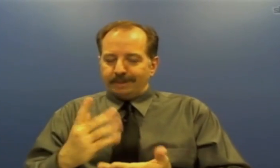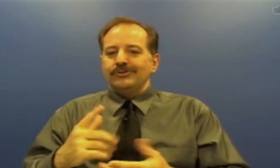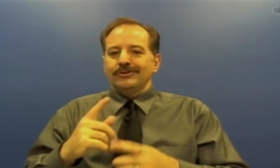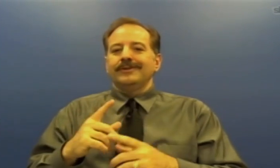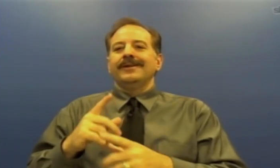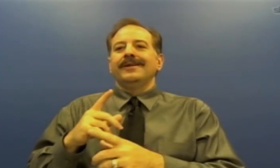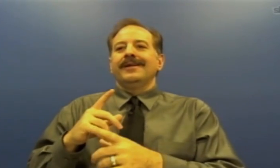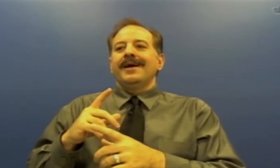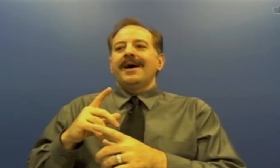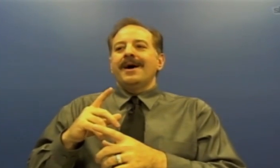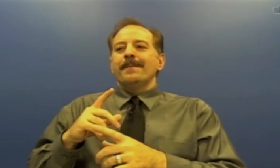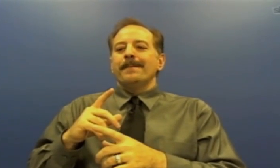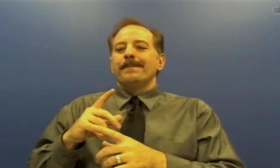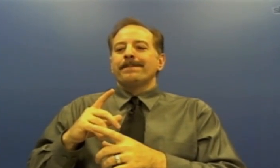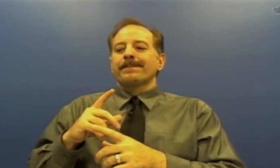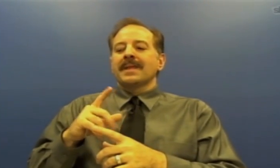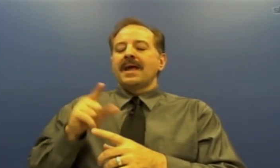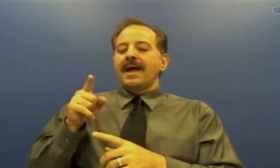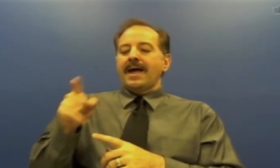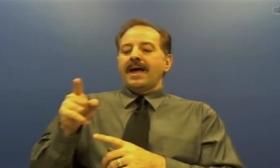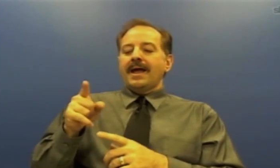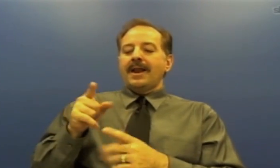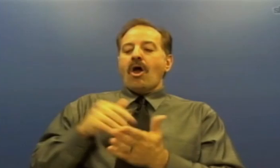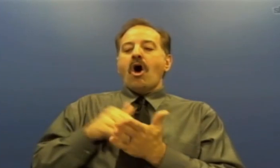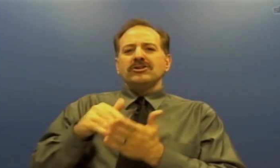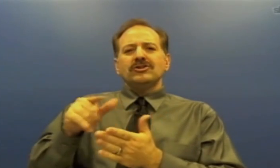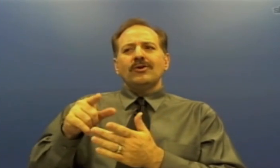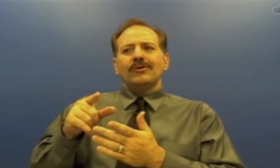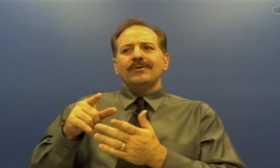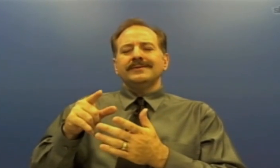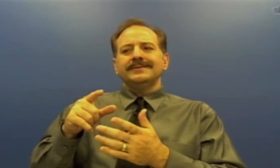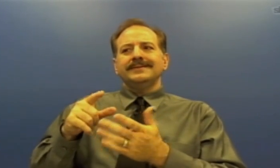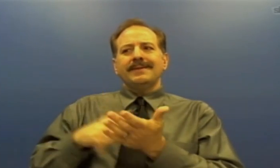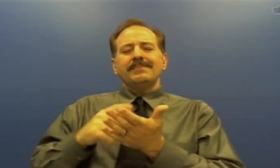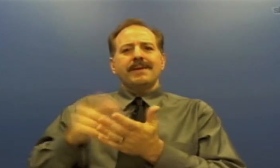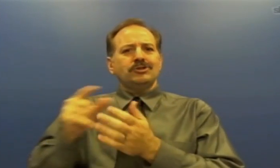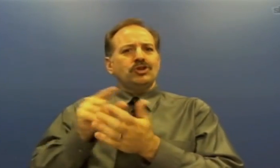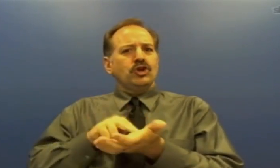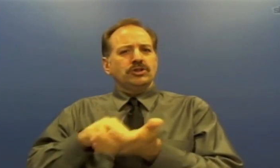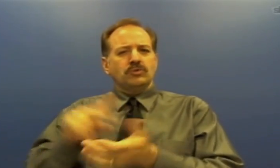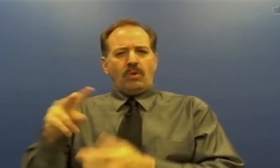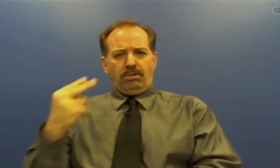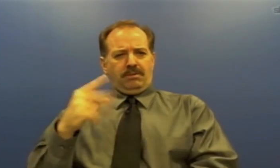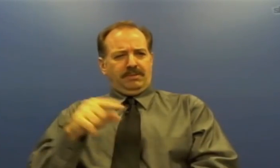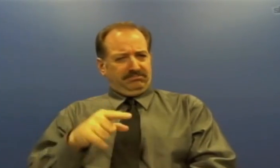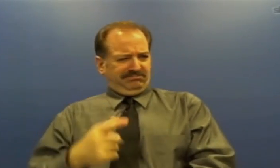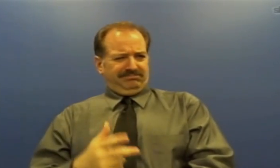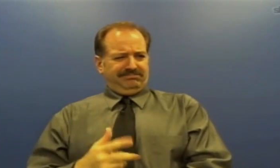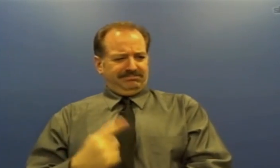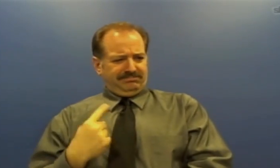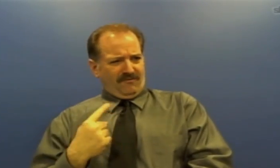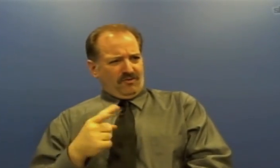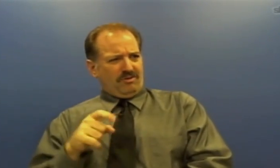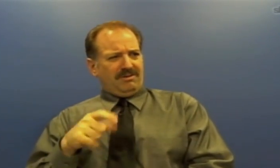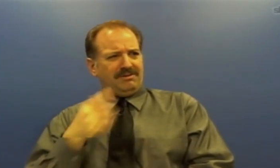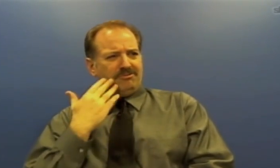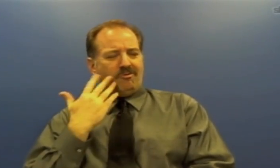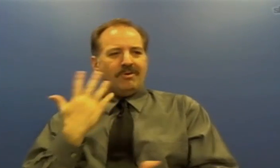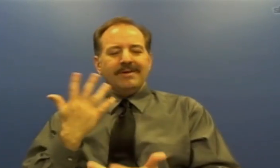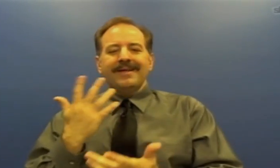for. It's not always, as you might say, as helpful for me as an interpreter. And sometimes nurses will look at me and question as